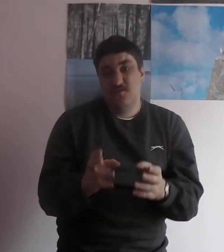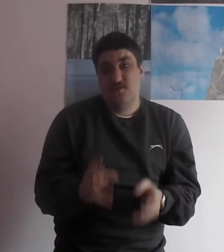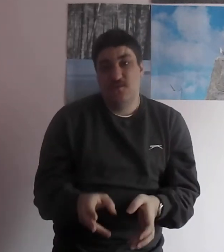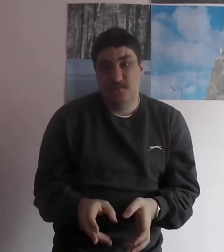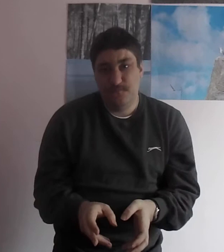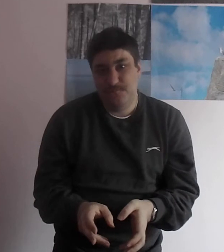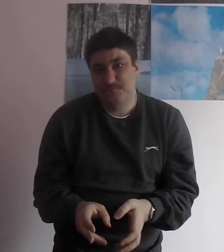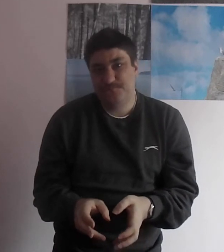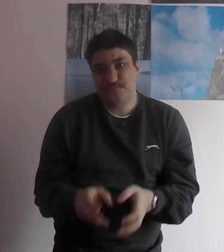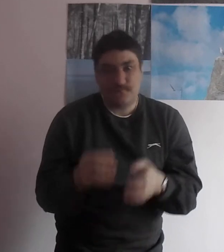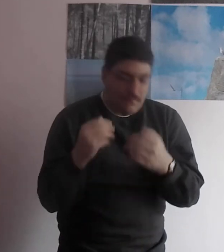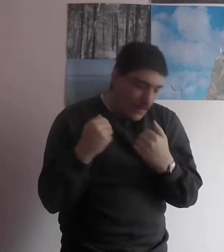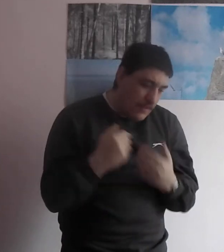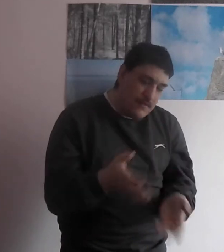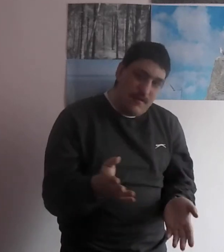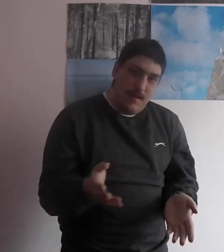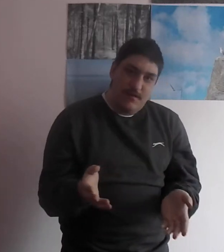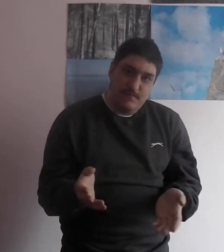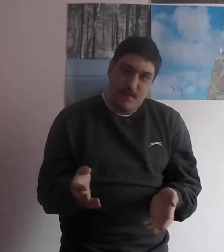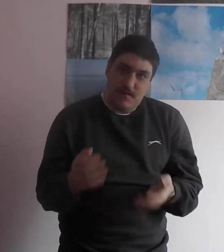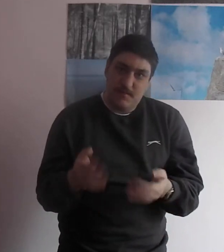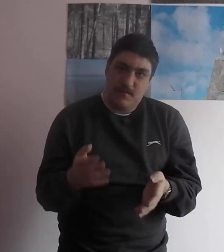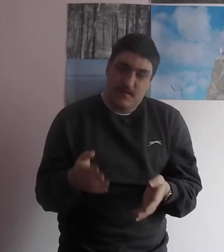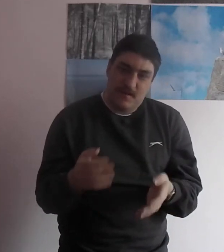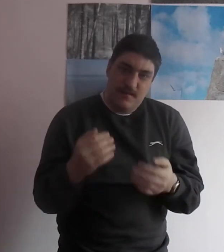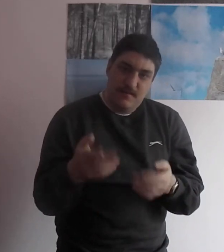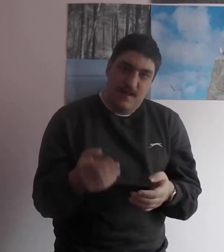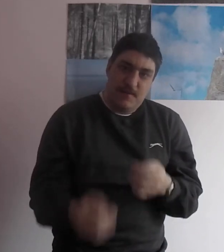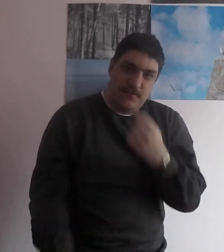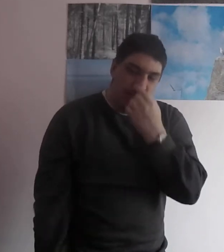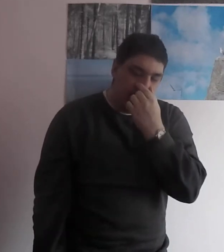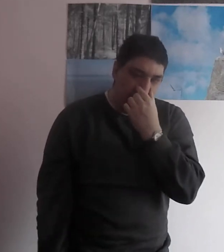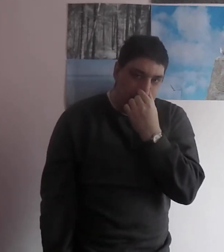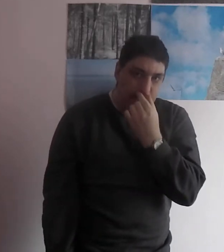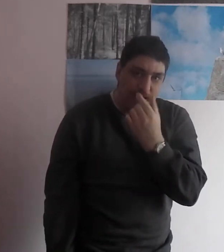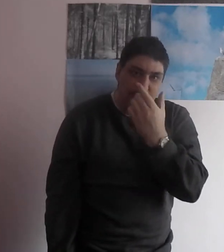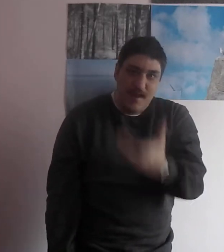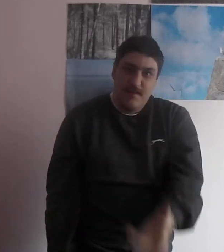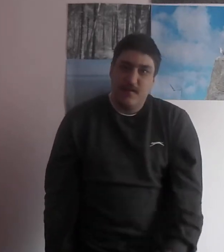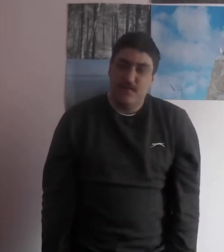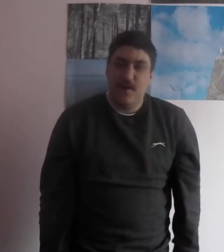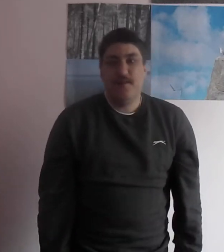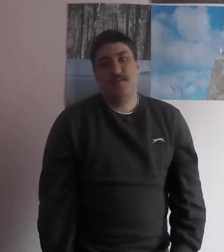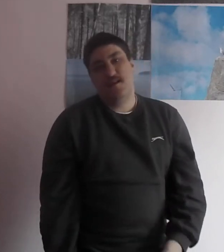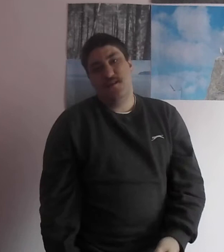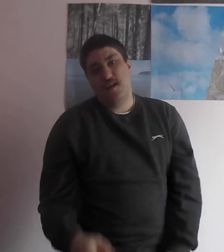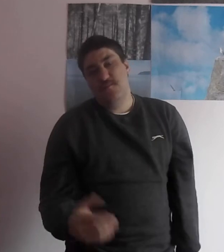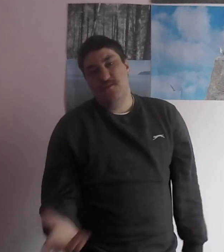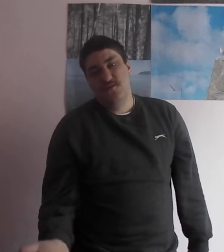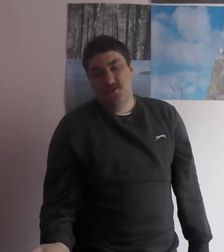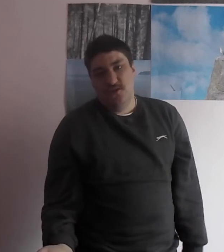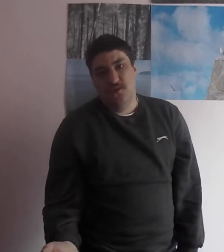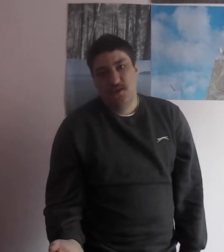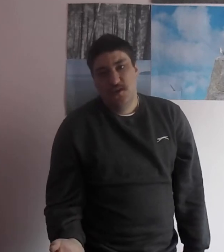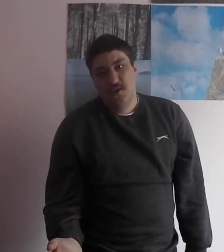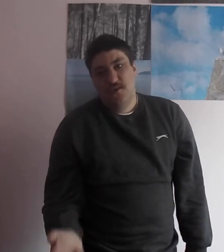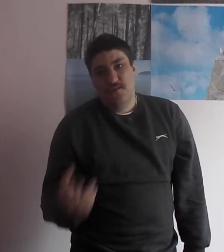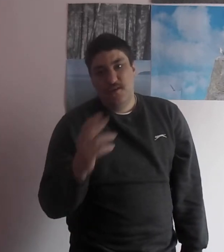short? I'm going to lay my thoughts on you on that. Don't you find these days that games are too short?